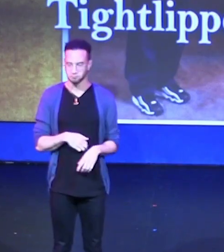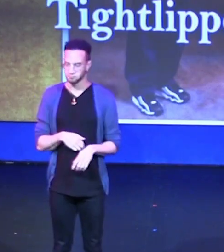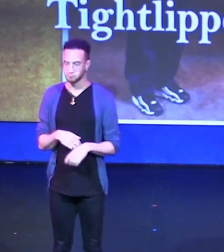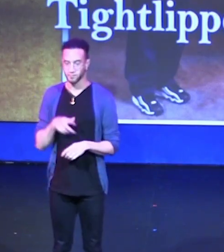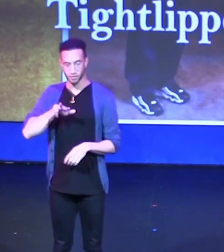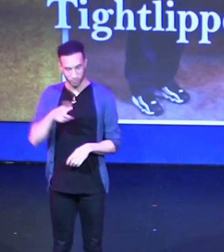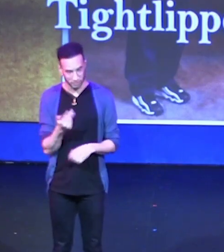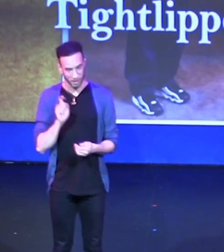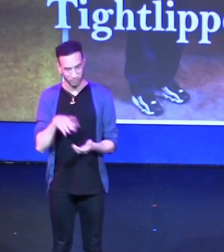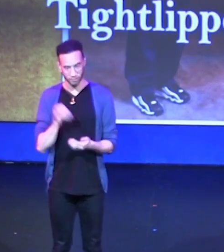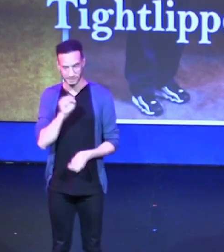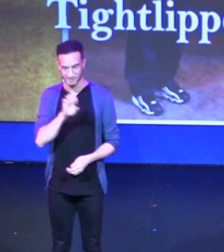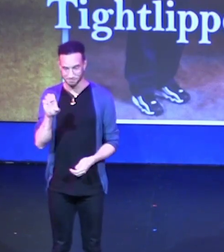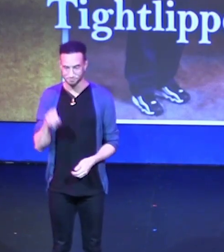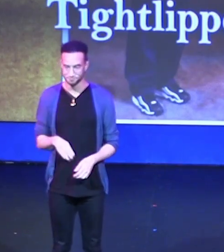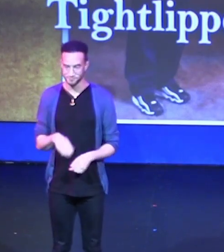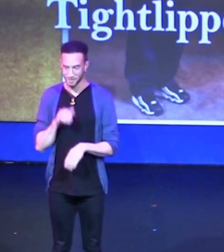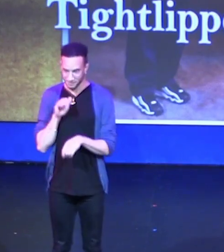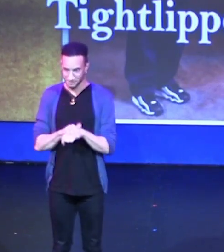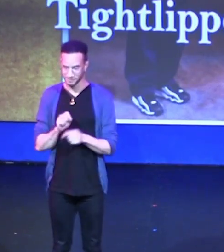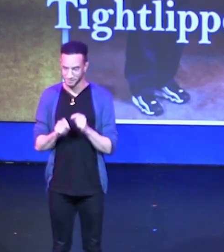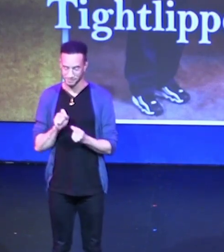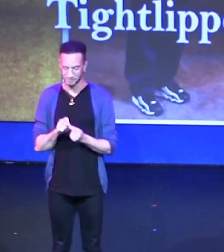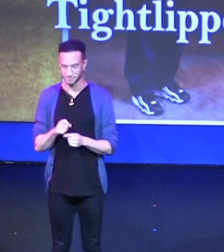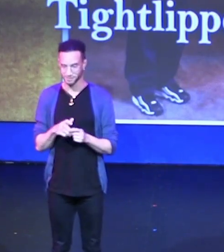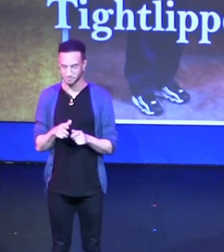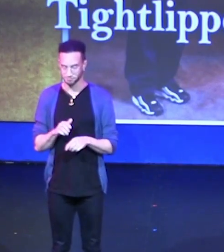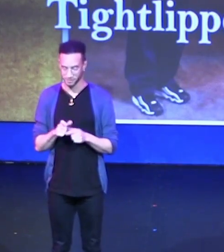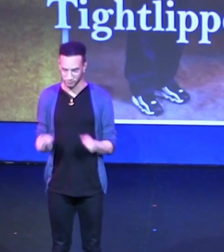During that experience, I met other students and I learned my third language, Sign Exact English.